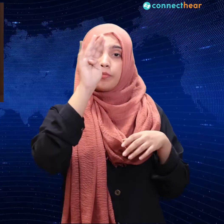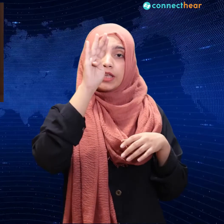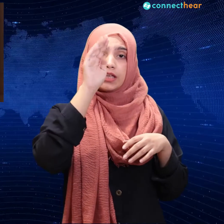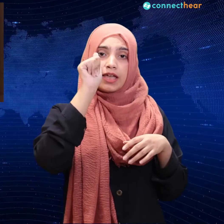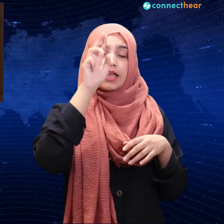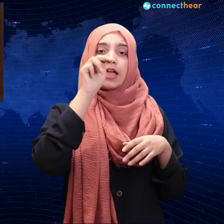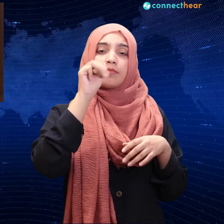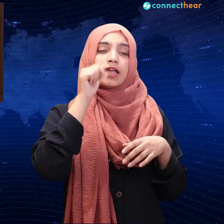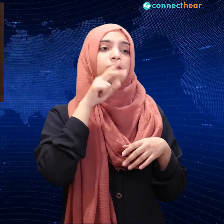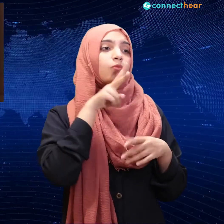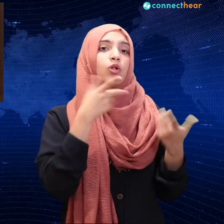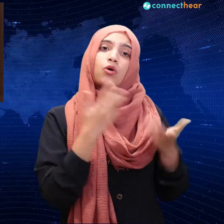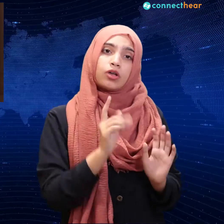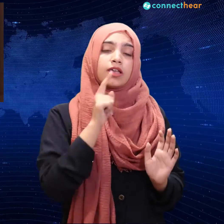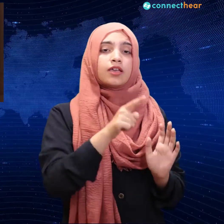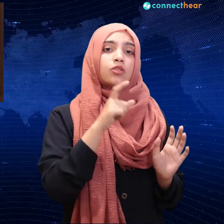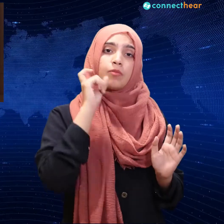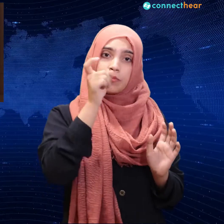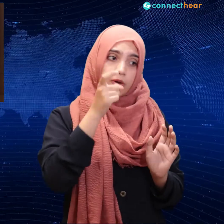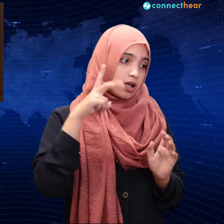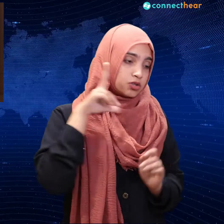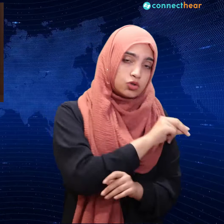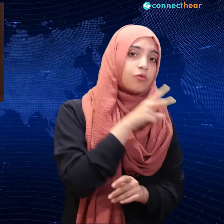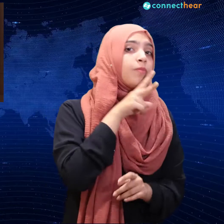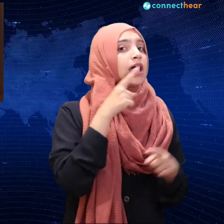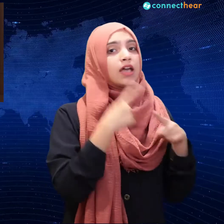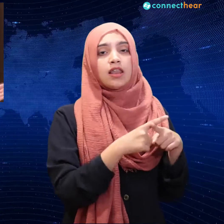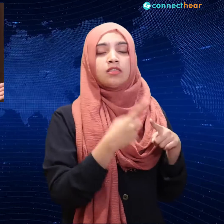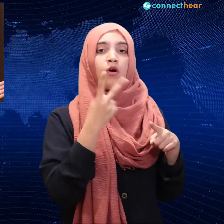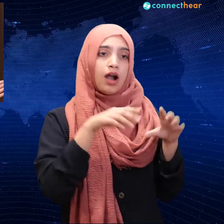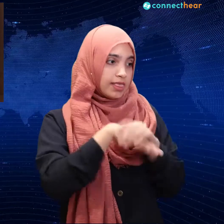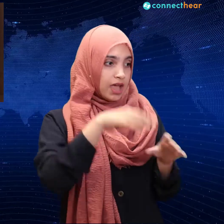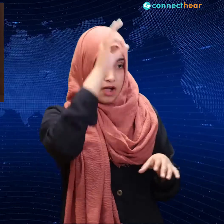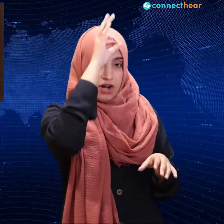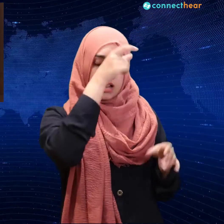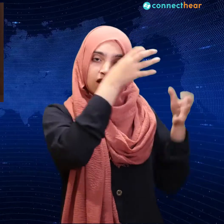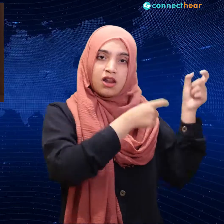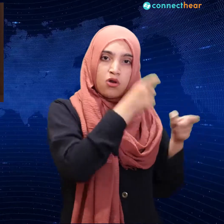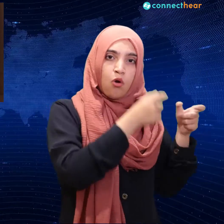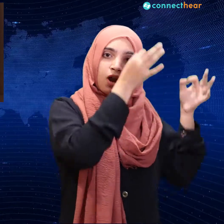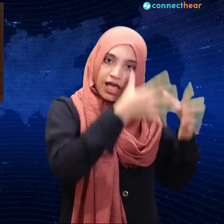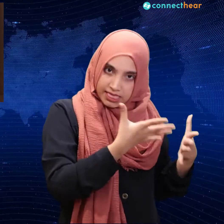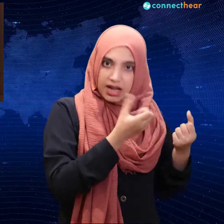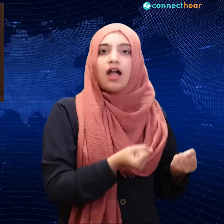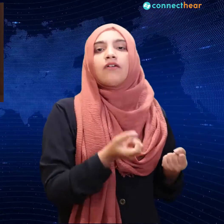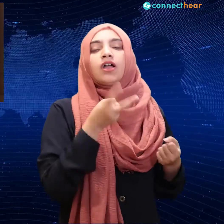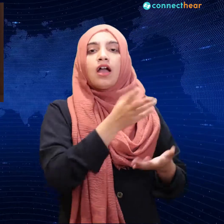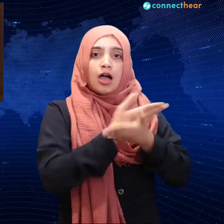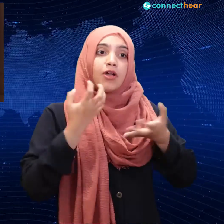military victory. The Afghan army is not going to be able to, the moment you go, it will wilt. So we were warning them